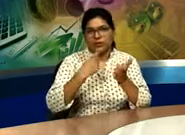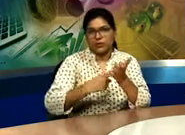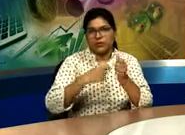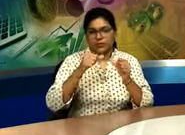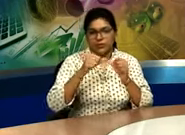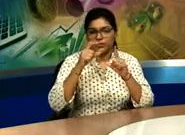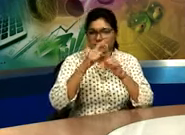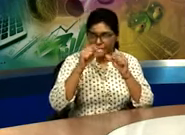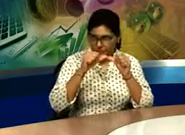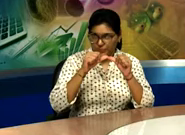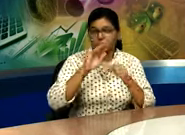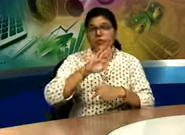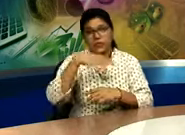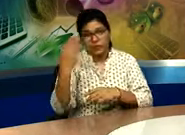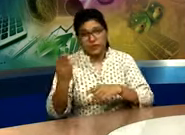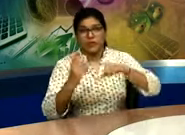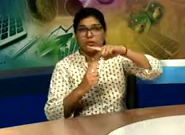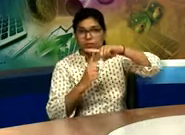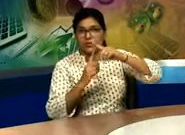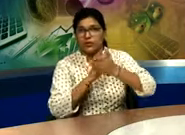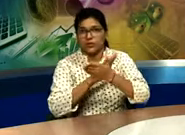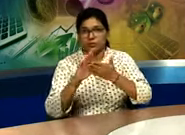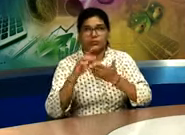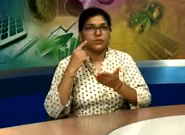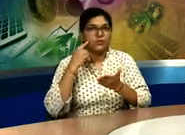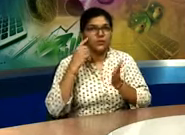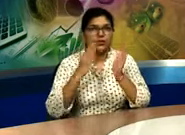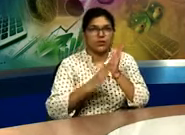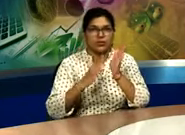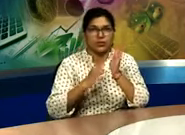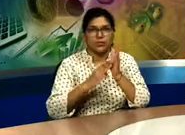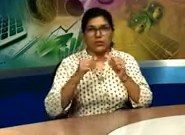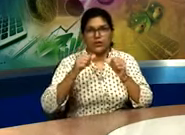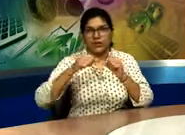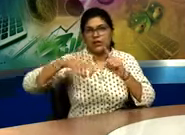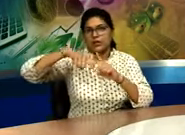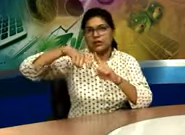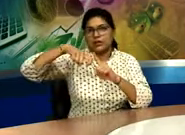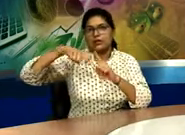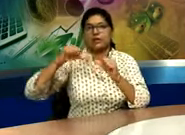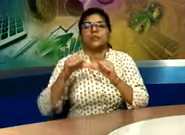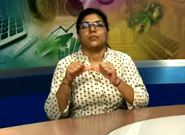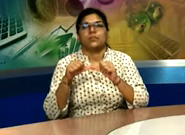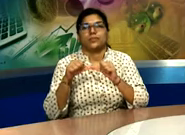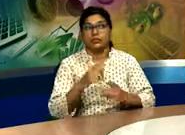Her name is Salu Marada Thimmaka.